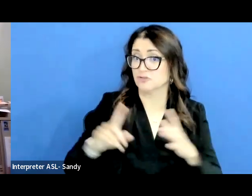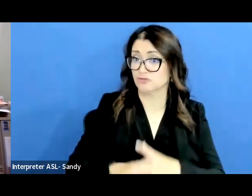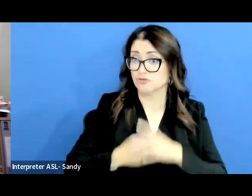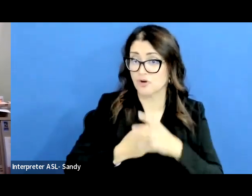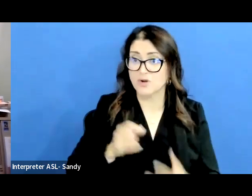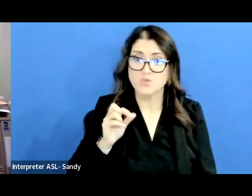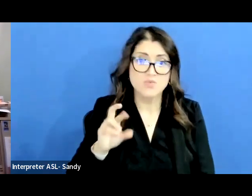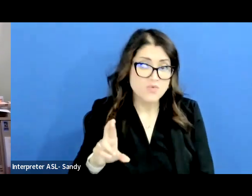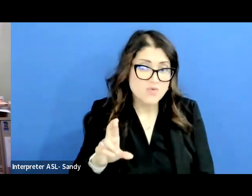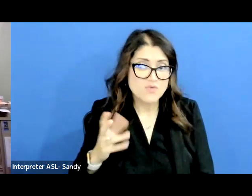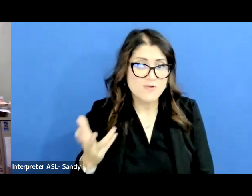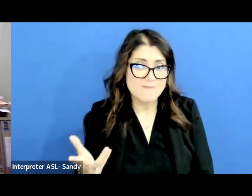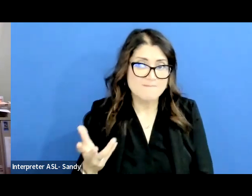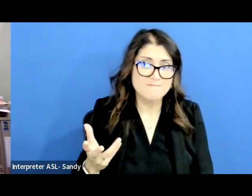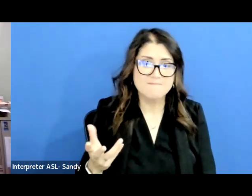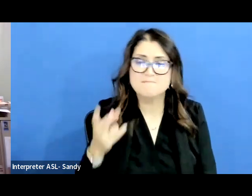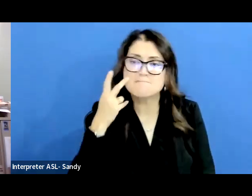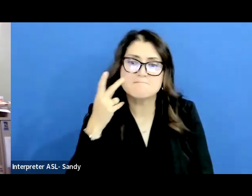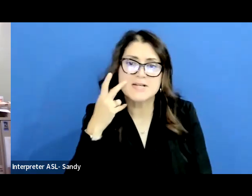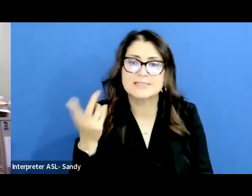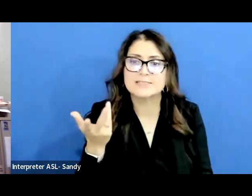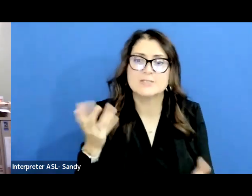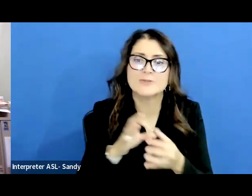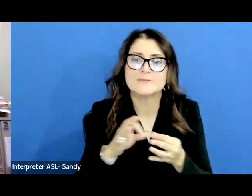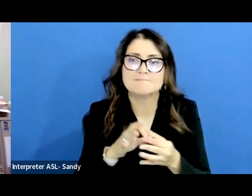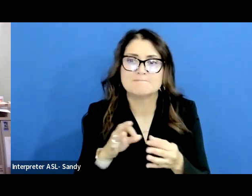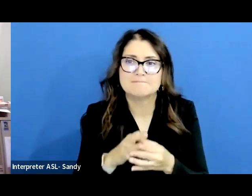or see what people are saying here.